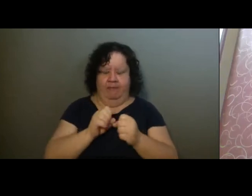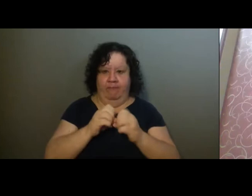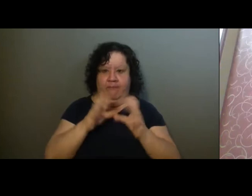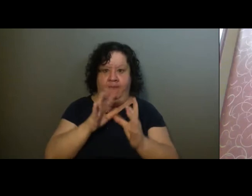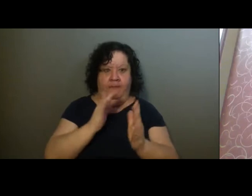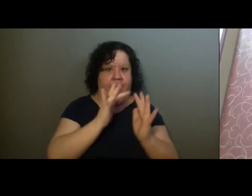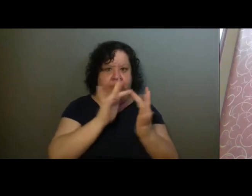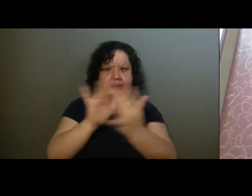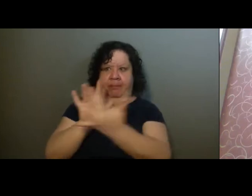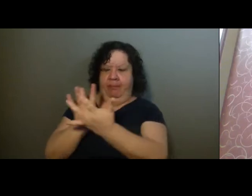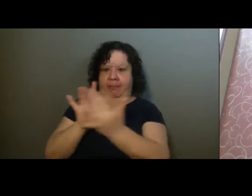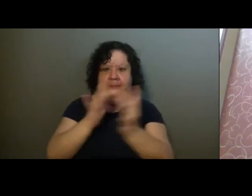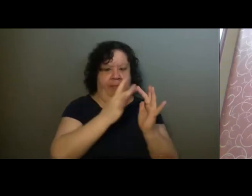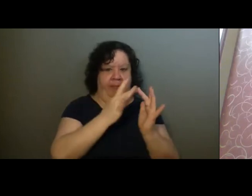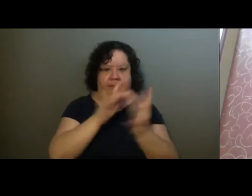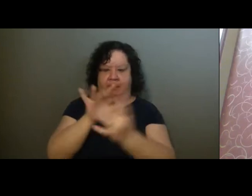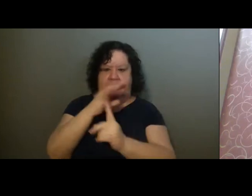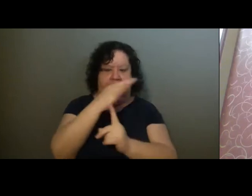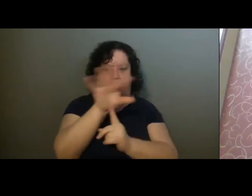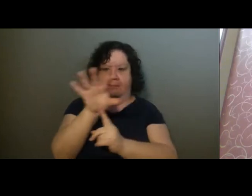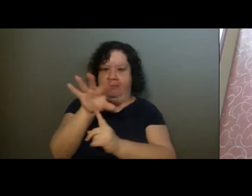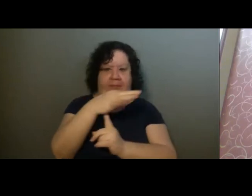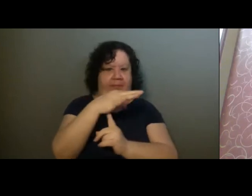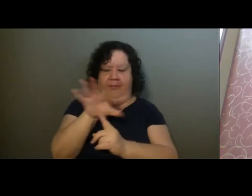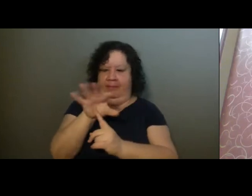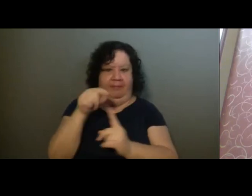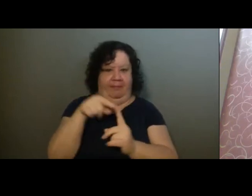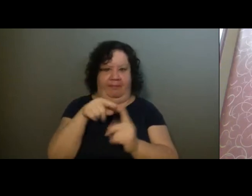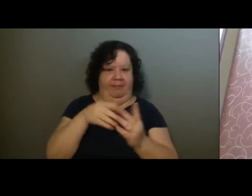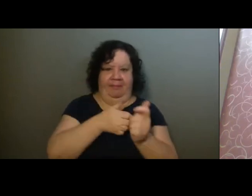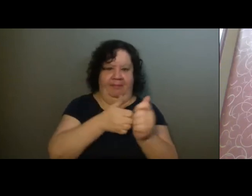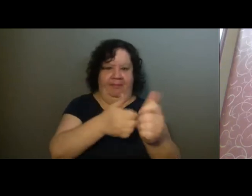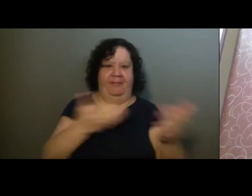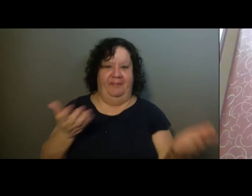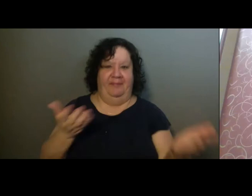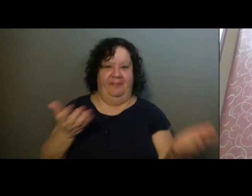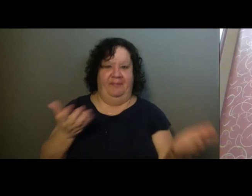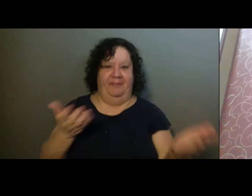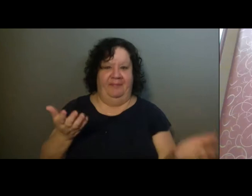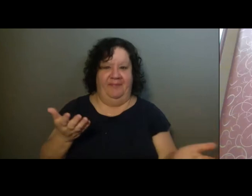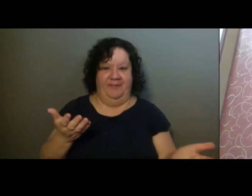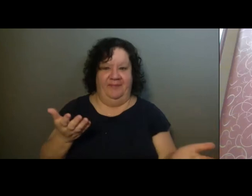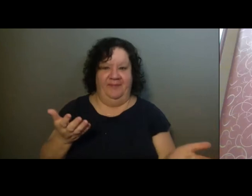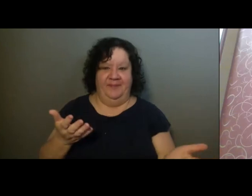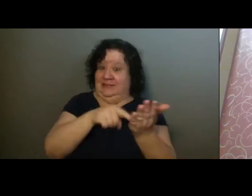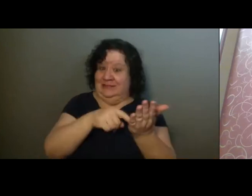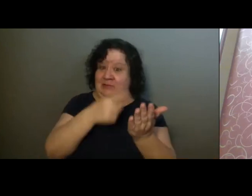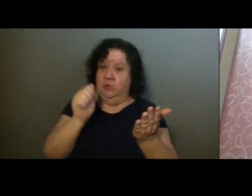government bodies, the police, the civic authorities, and the alert. The false alerts need not be get generated.